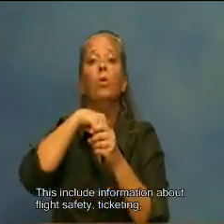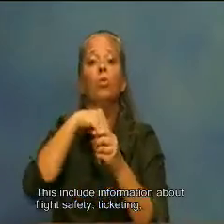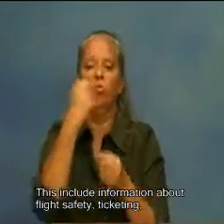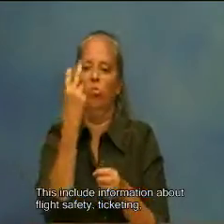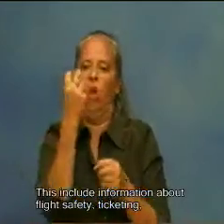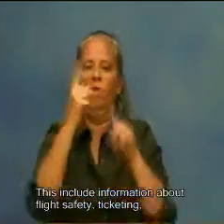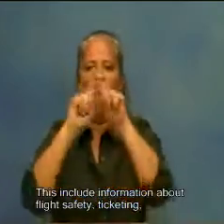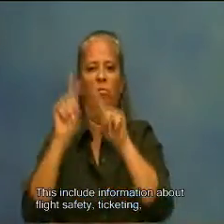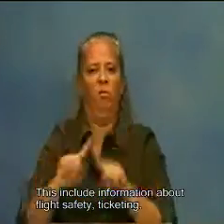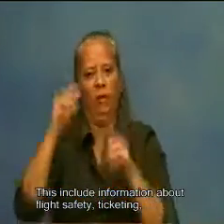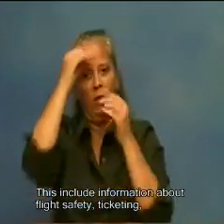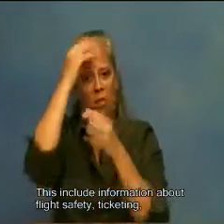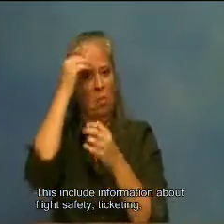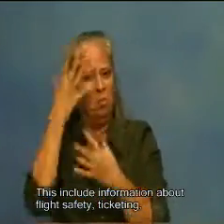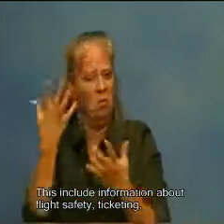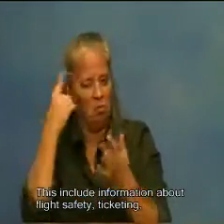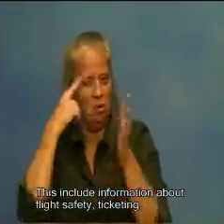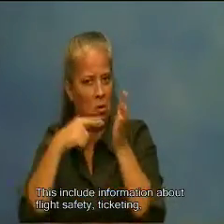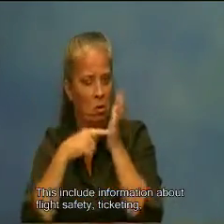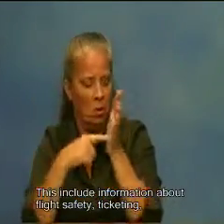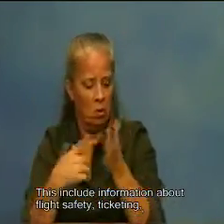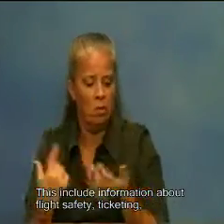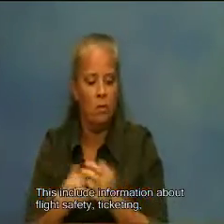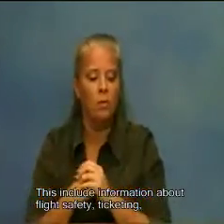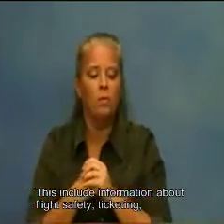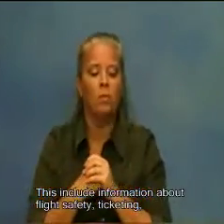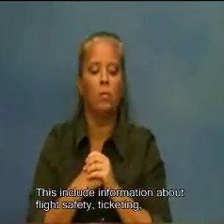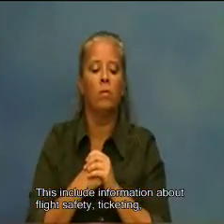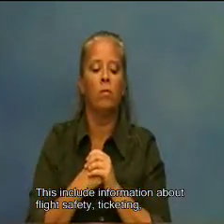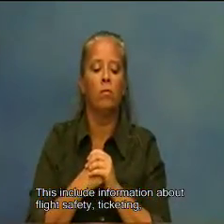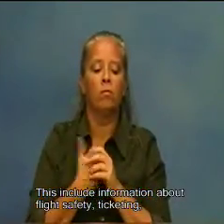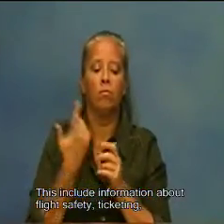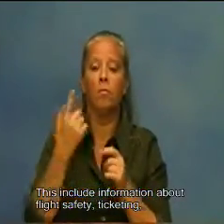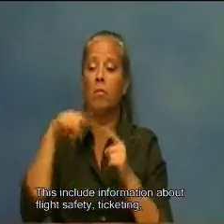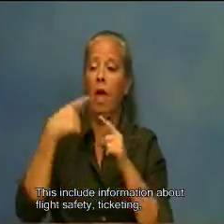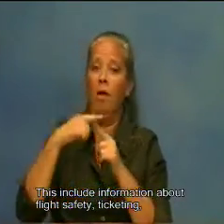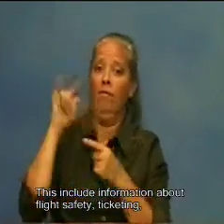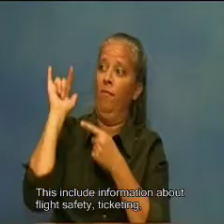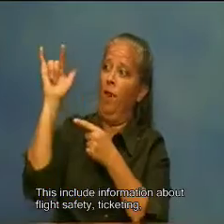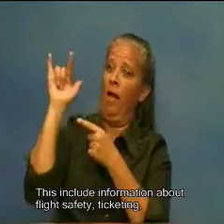This includes information about flight safety, ticketing,